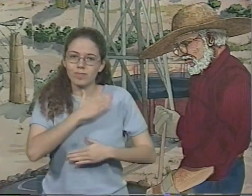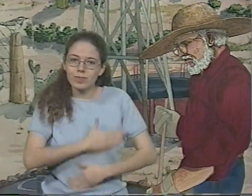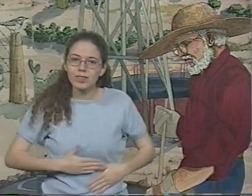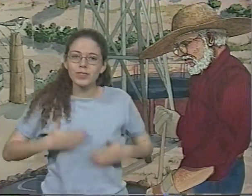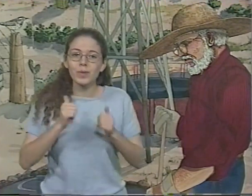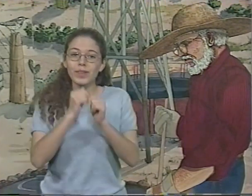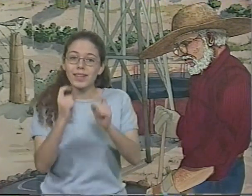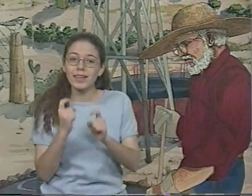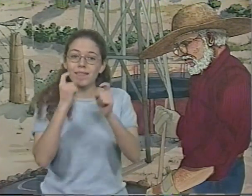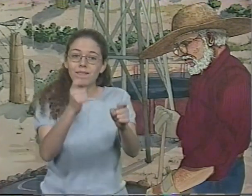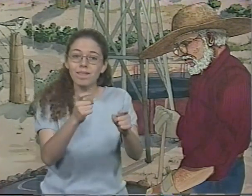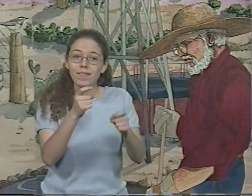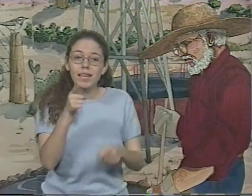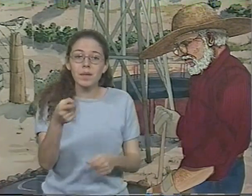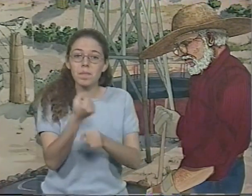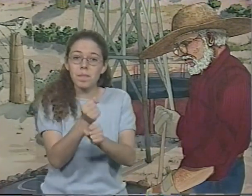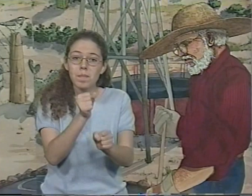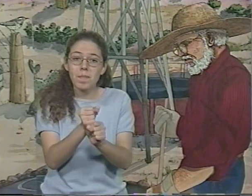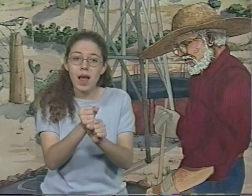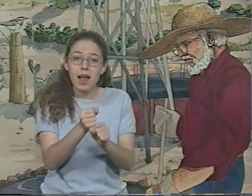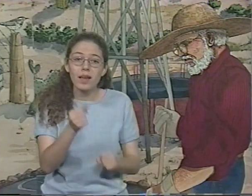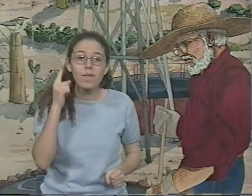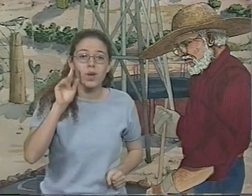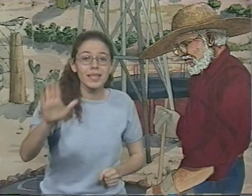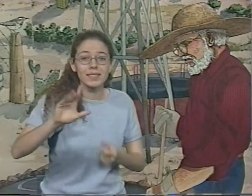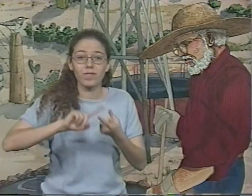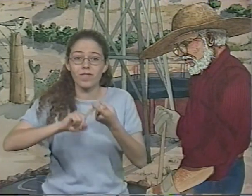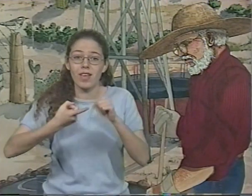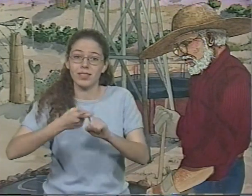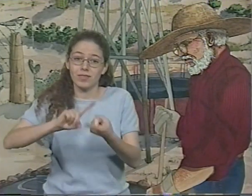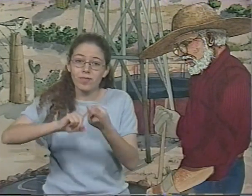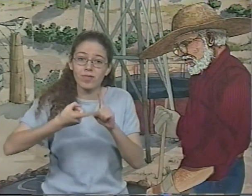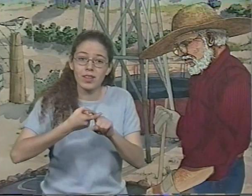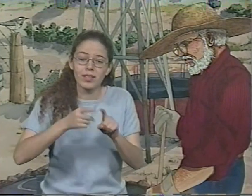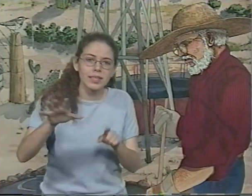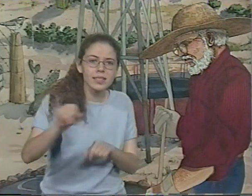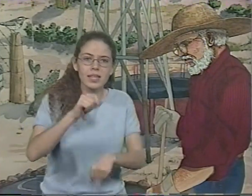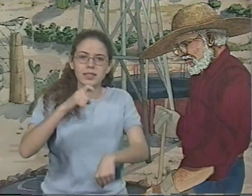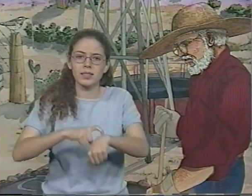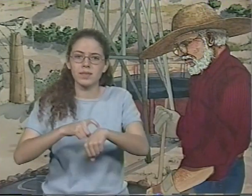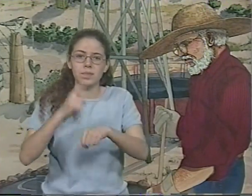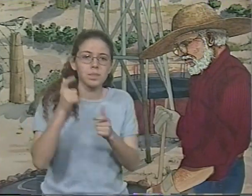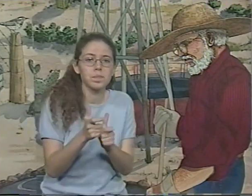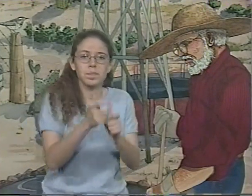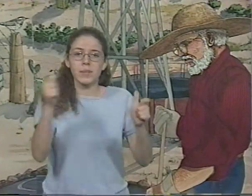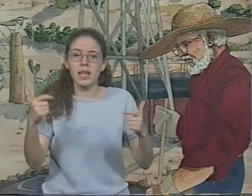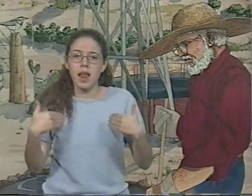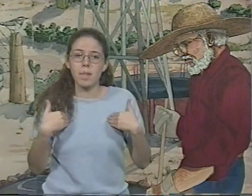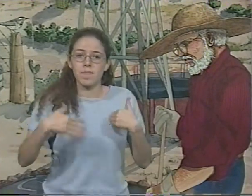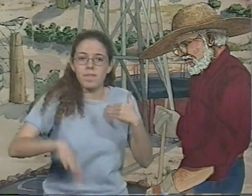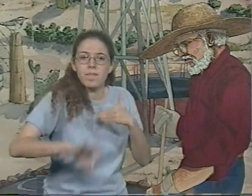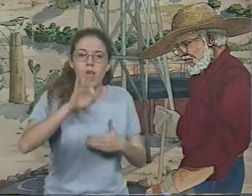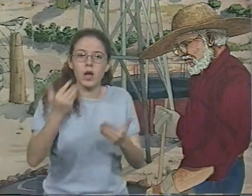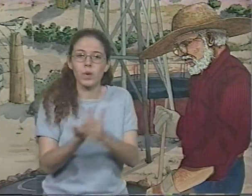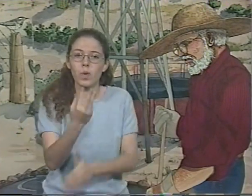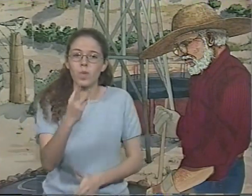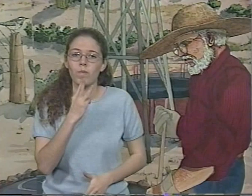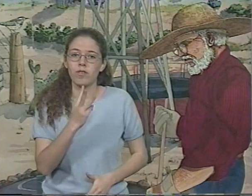was pleased with the gift he had made for his desert friends. There was good reason to suppose it would take time for the larger animals to